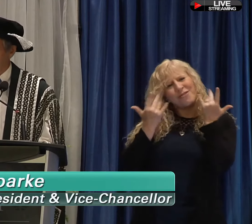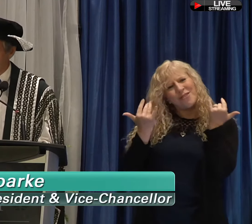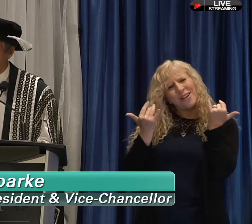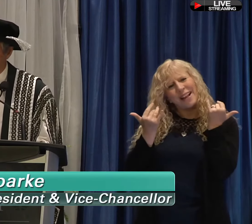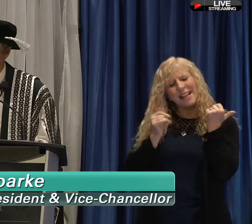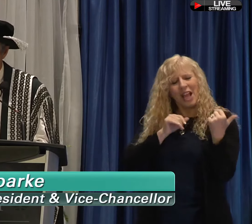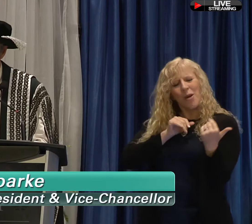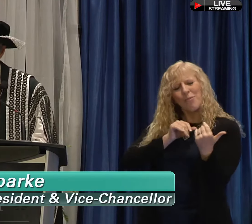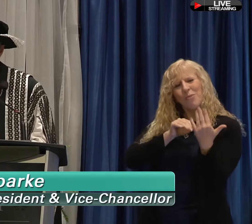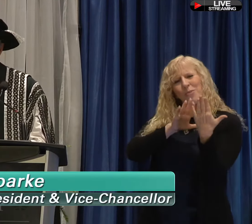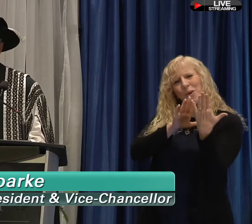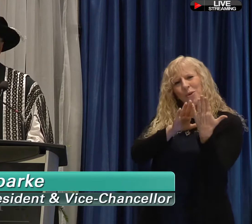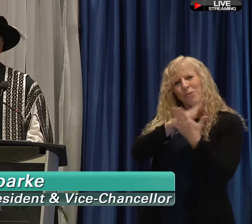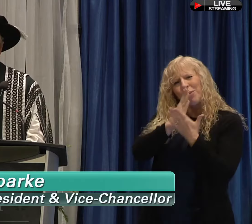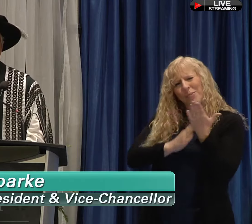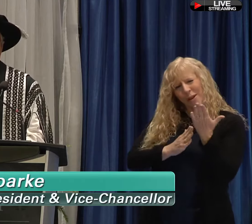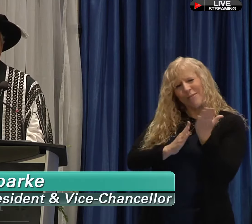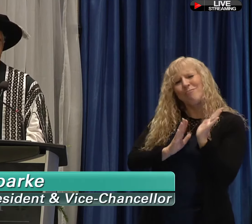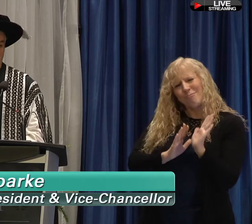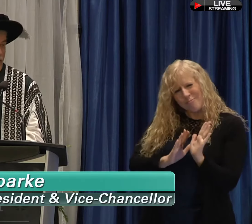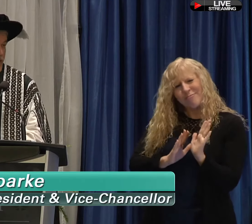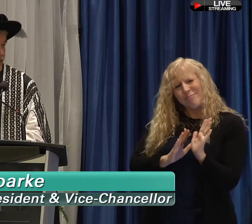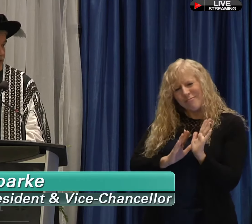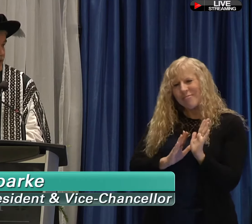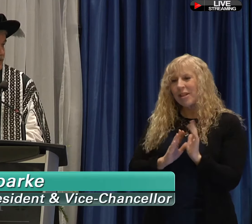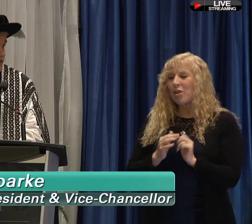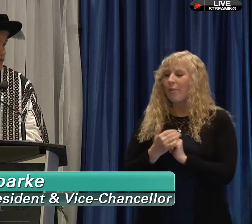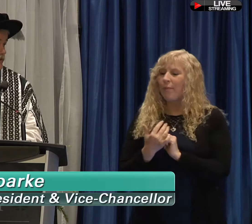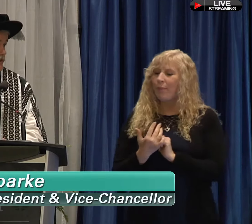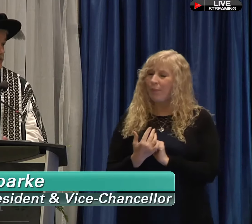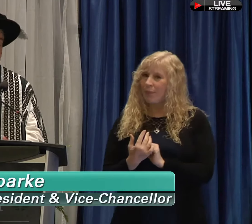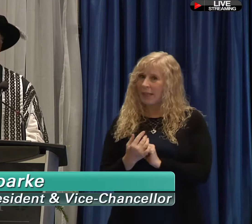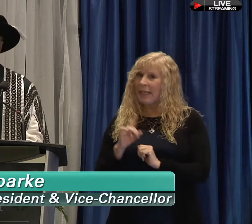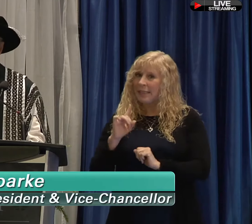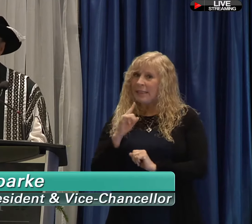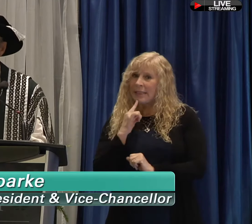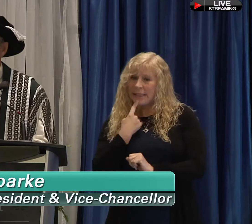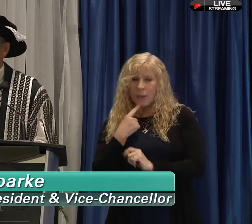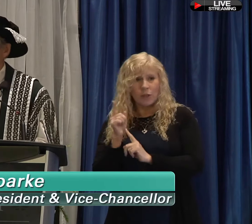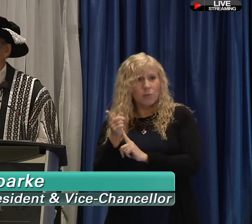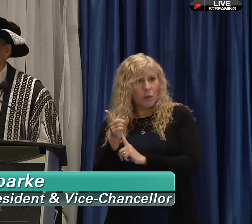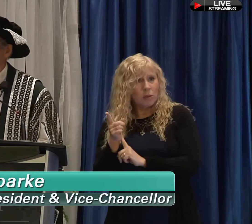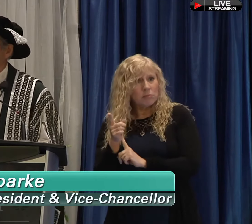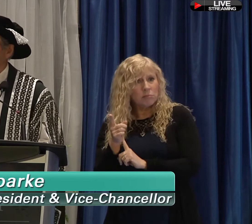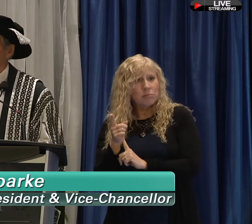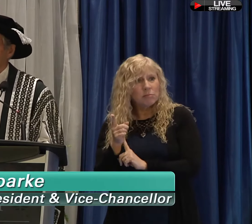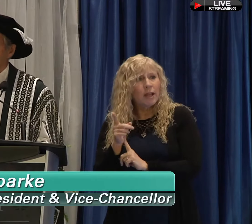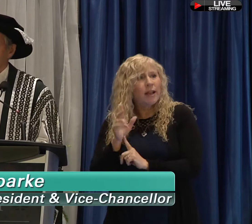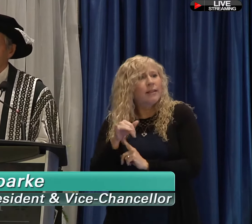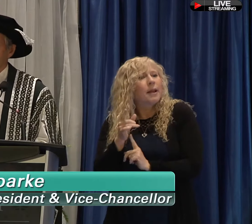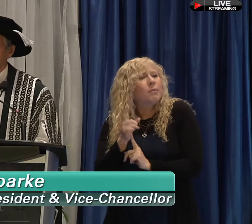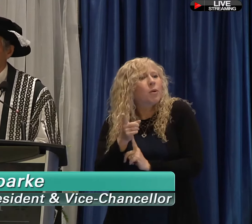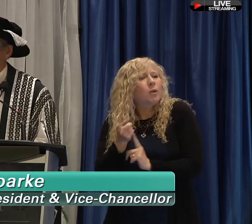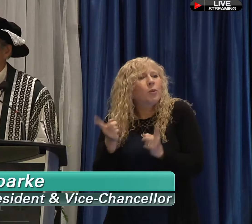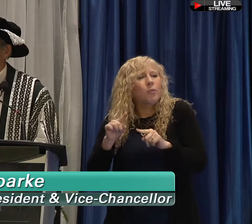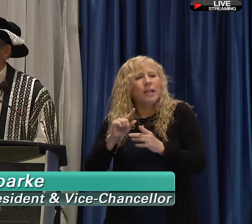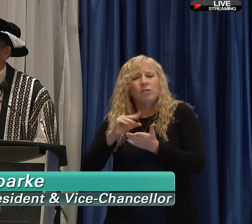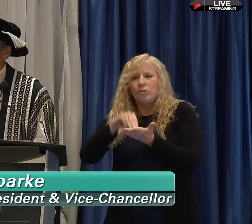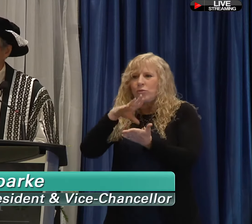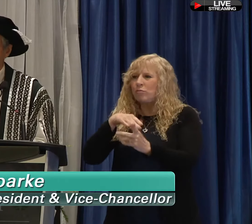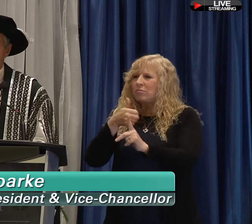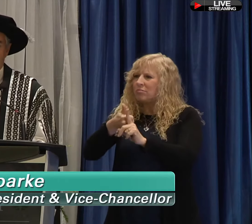very approachable side. On the one hand, this is a serious moment. This is the moment when our